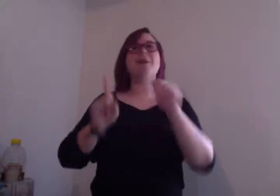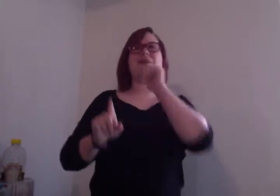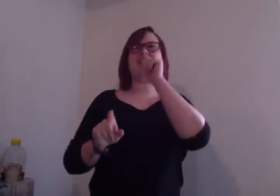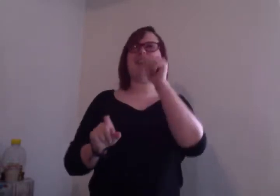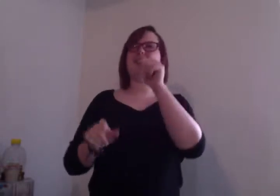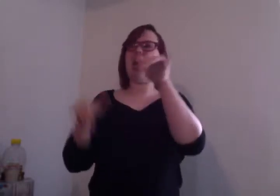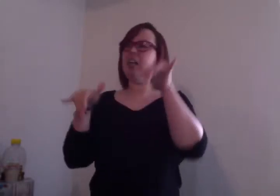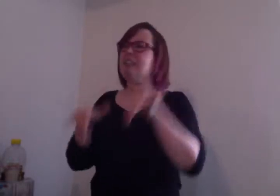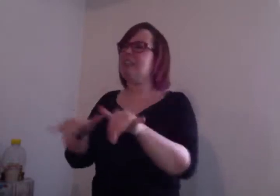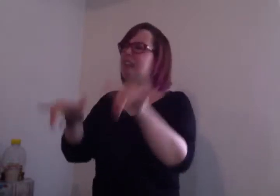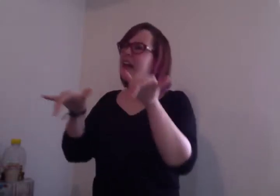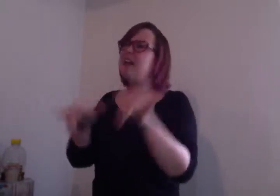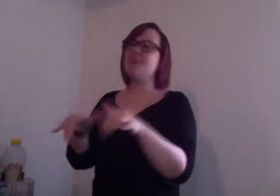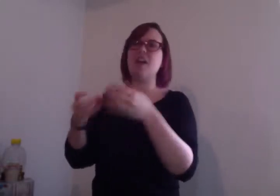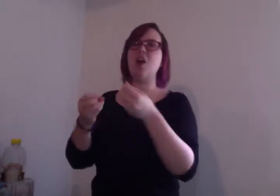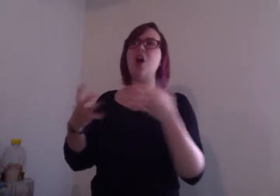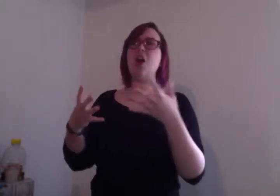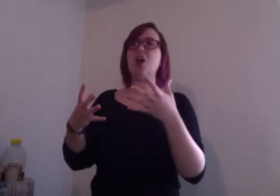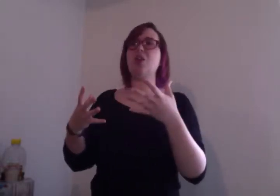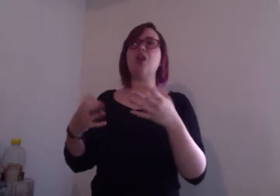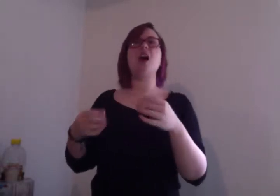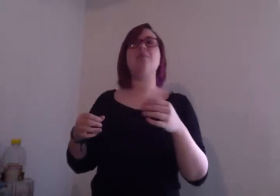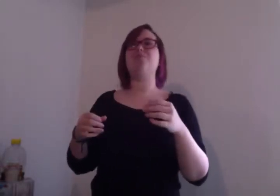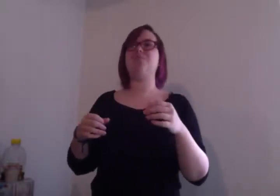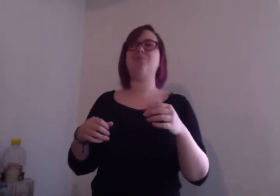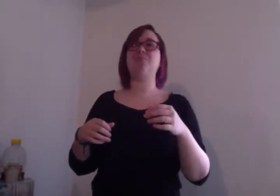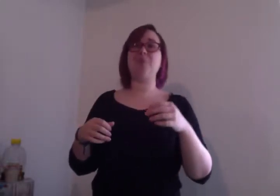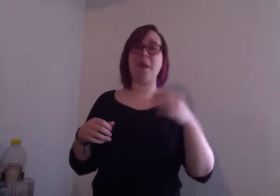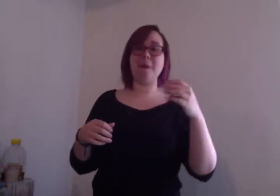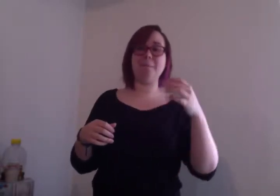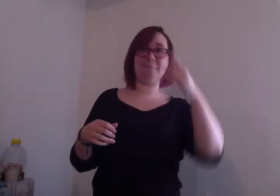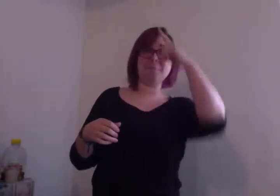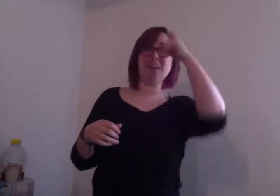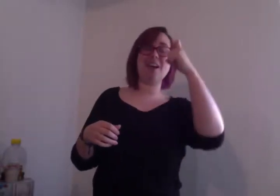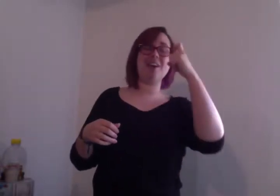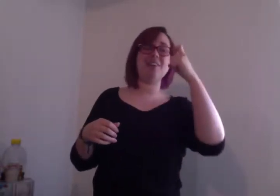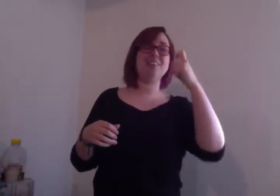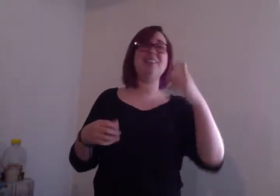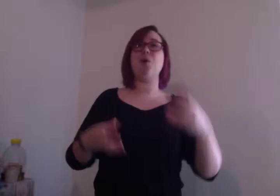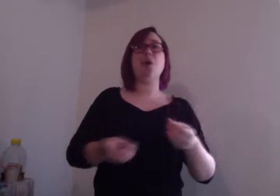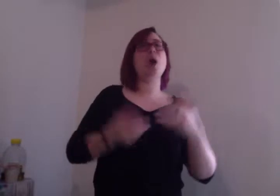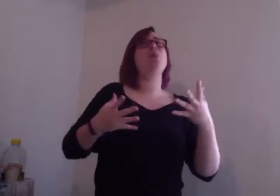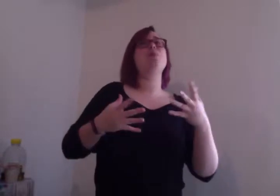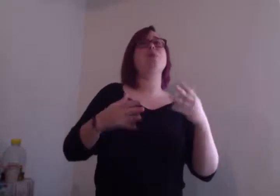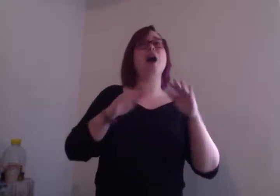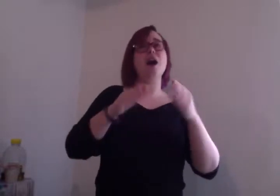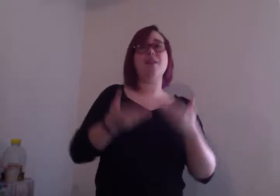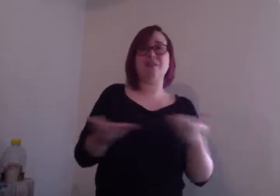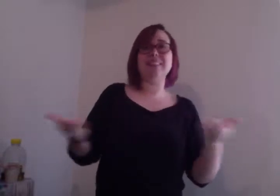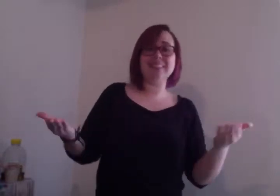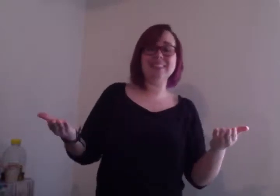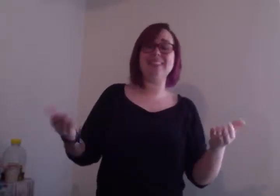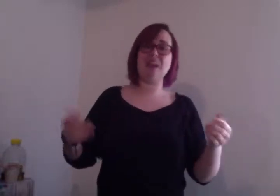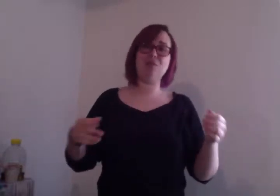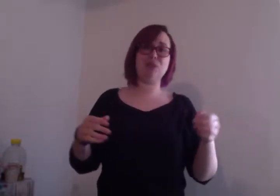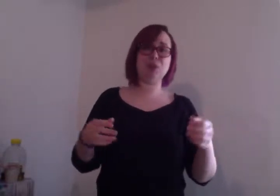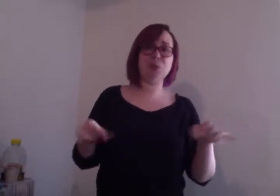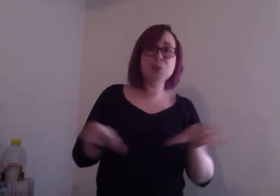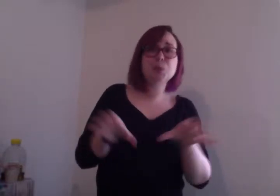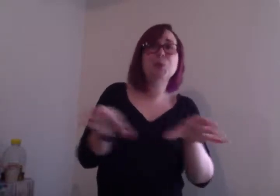at war with the Red Indians, who were really their very good friends. Sometimes they had trouble with the wicked pirates,